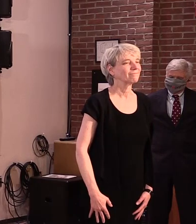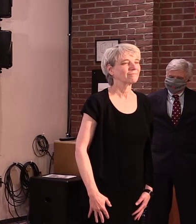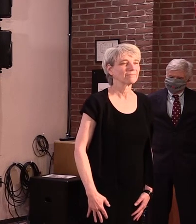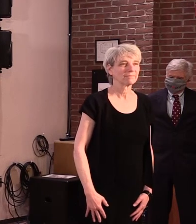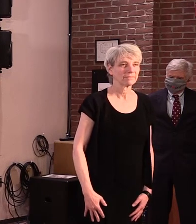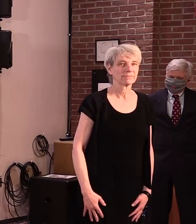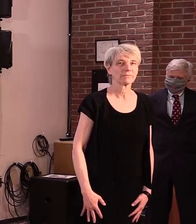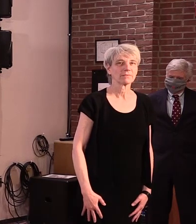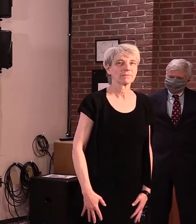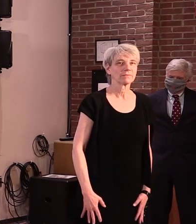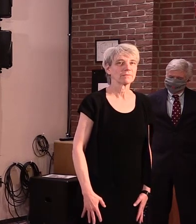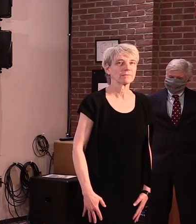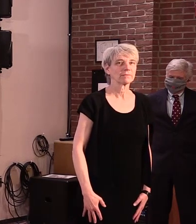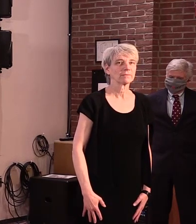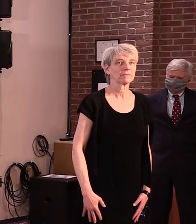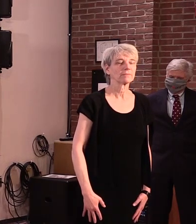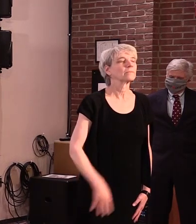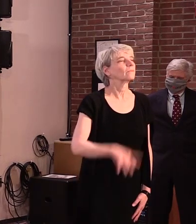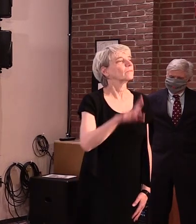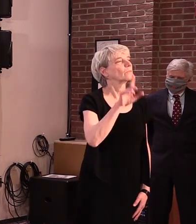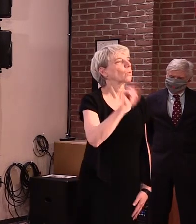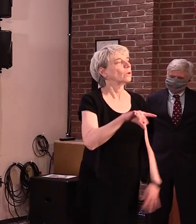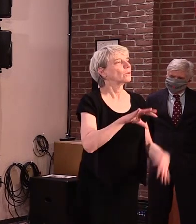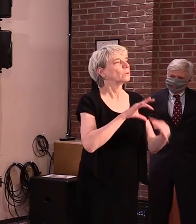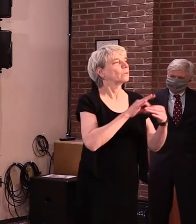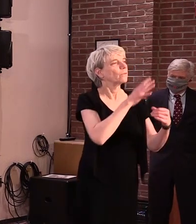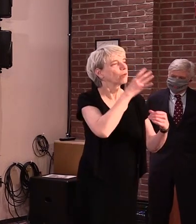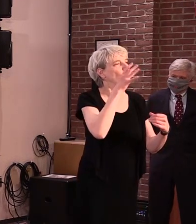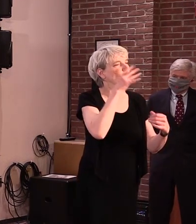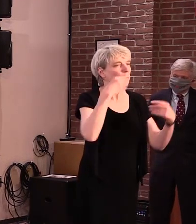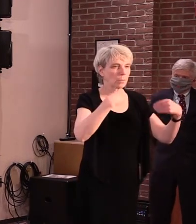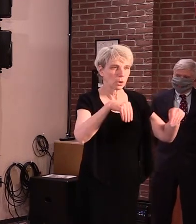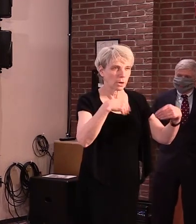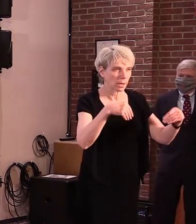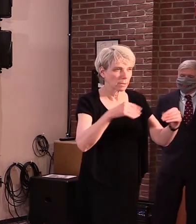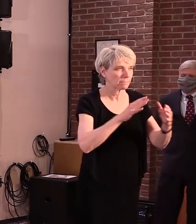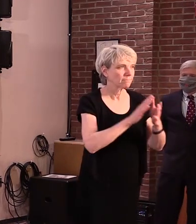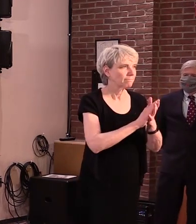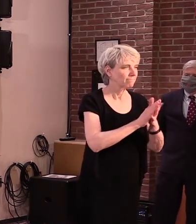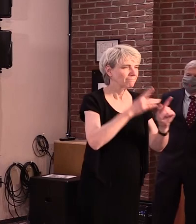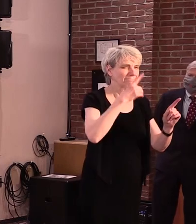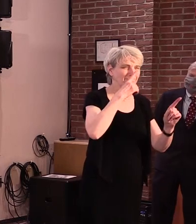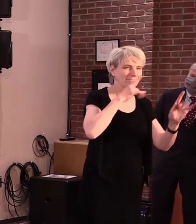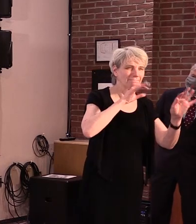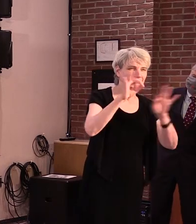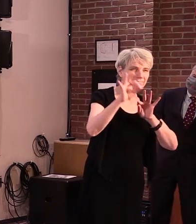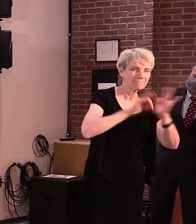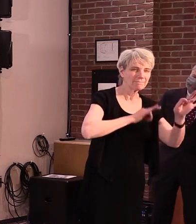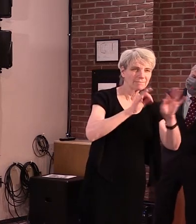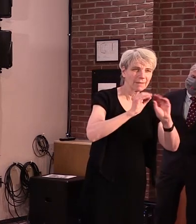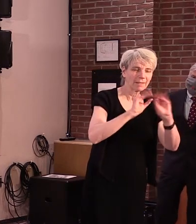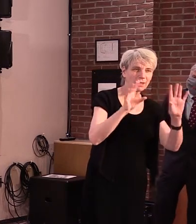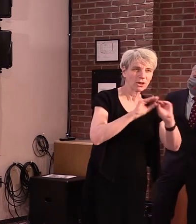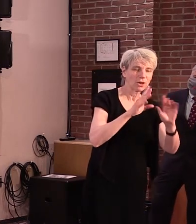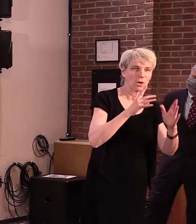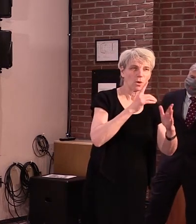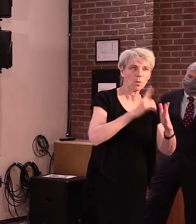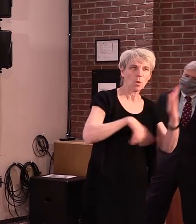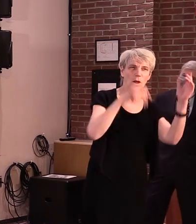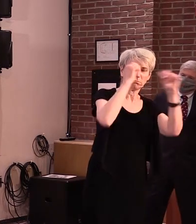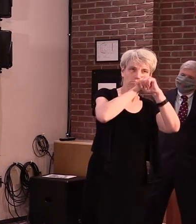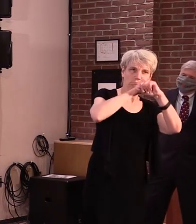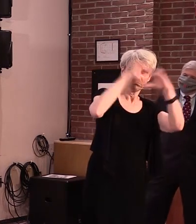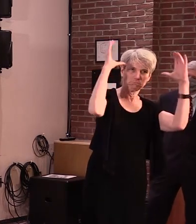All right, so my question is about farmers markets. I'm wondering if you could maybe elaborate on how you anticipate